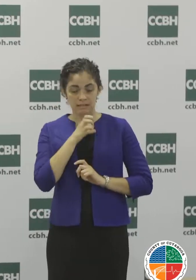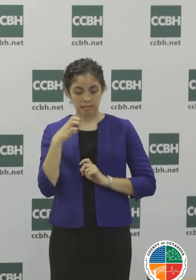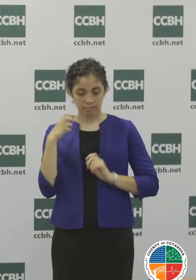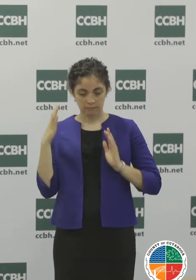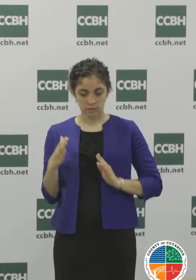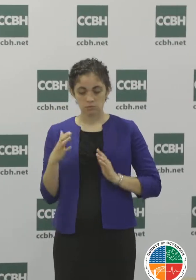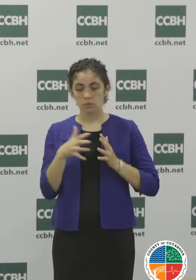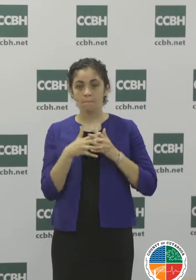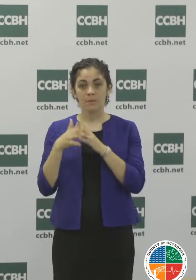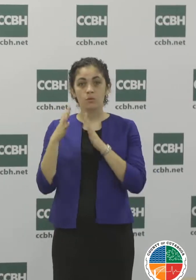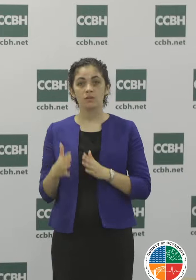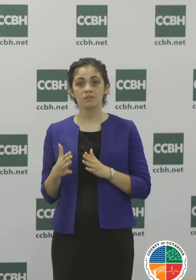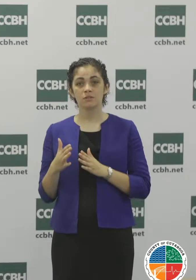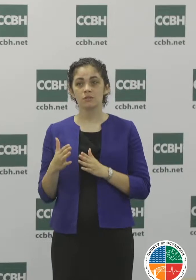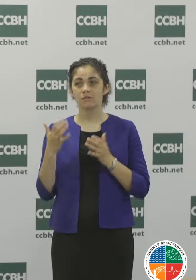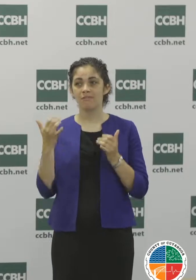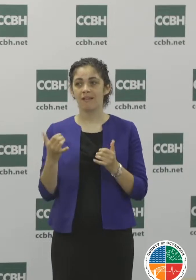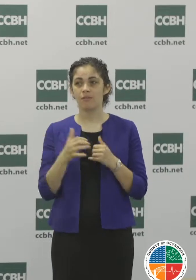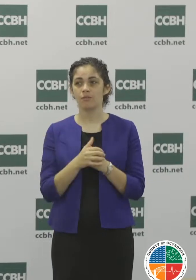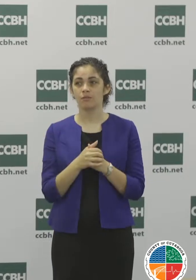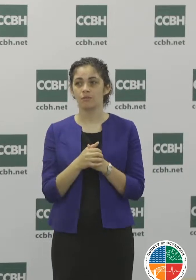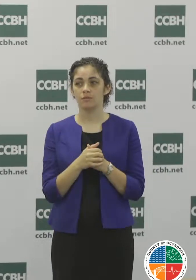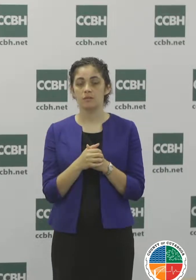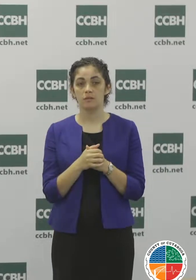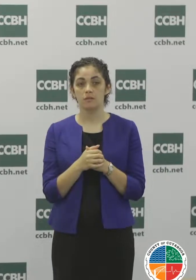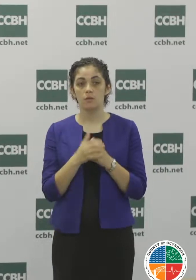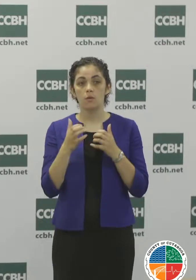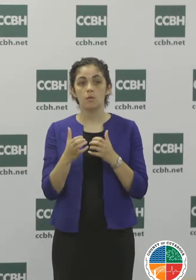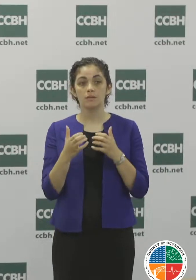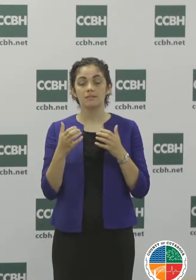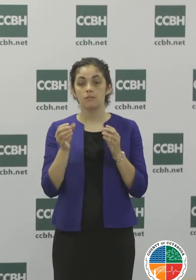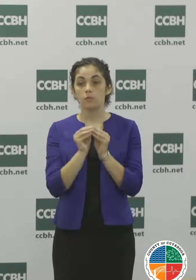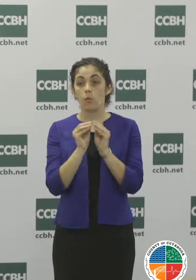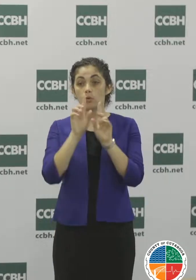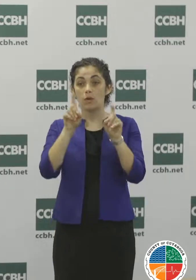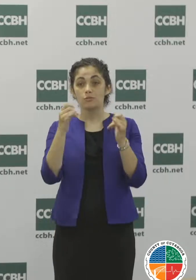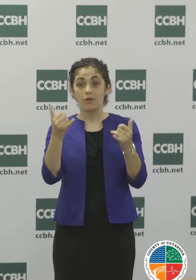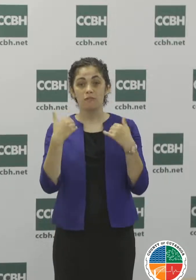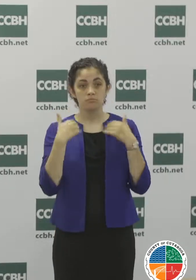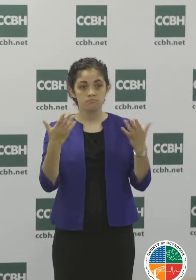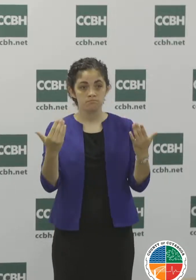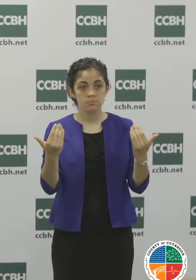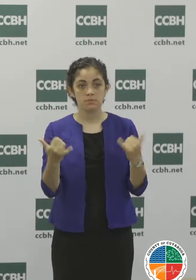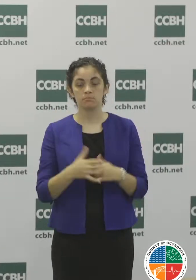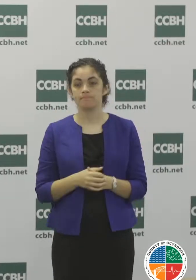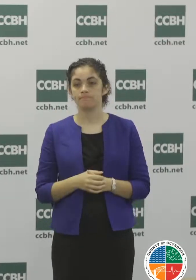as Americans. And so with that, I'd like to open it up for questions that you may have.